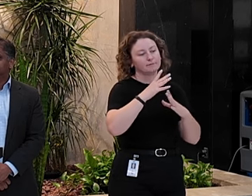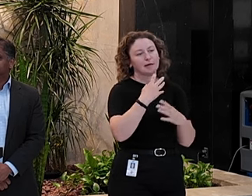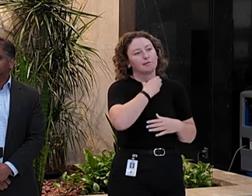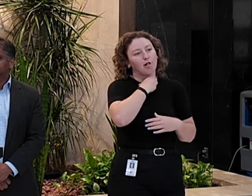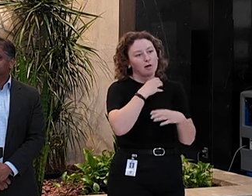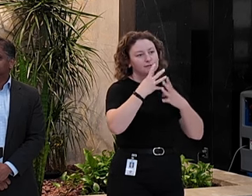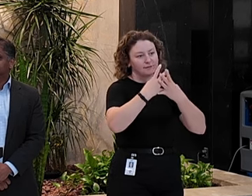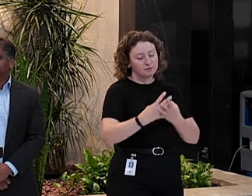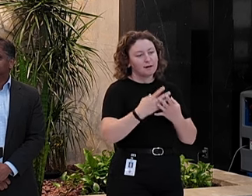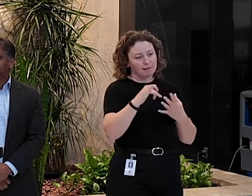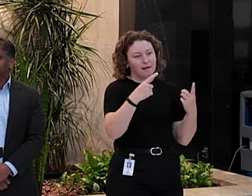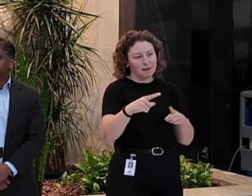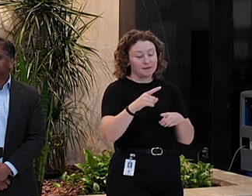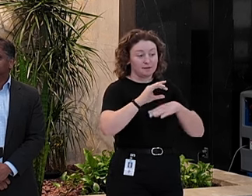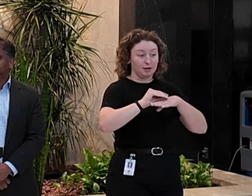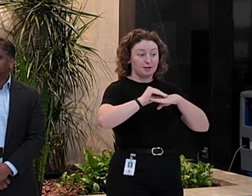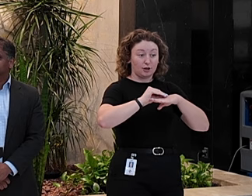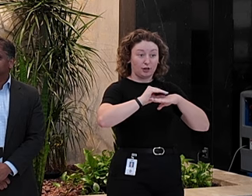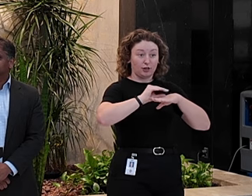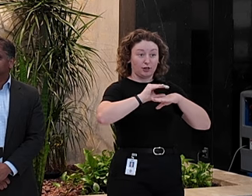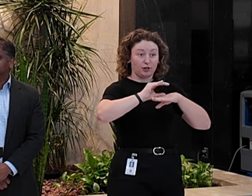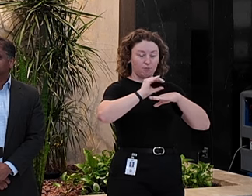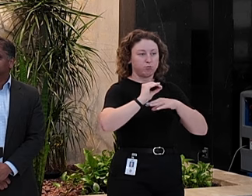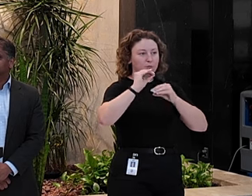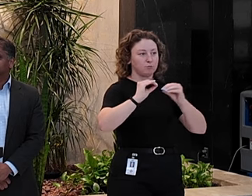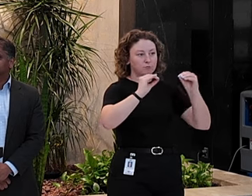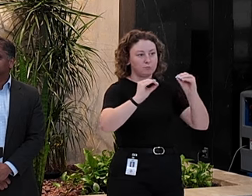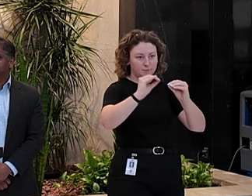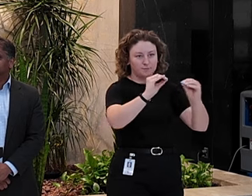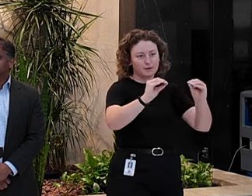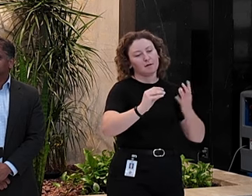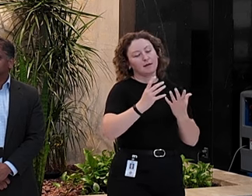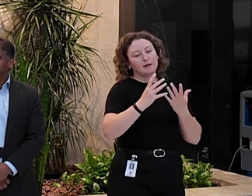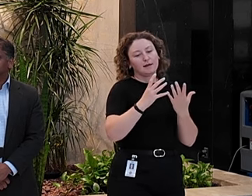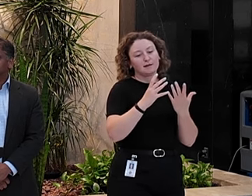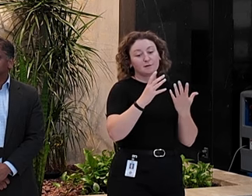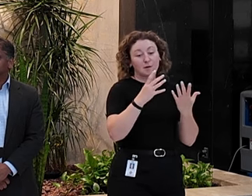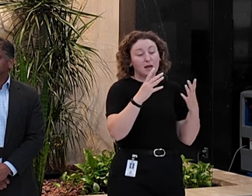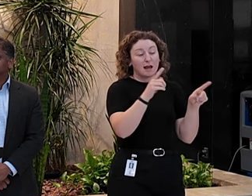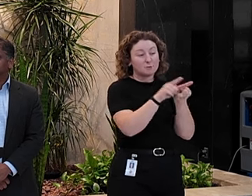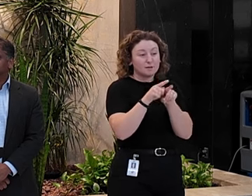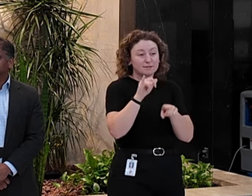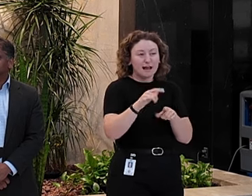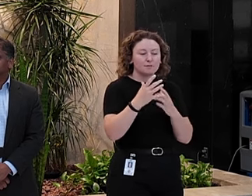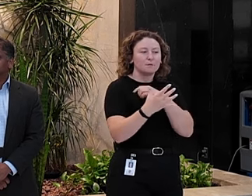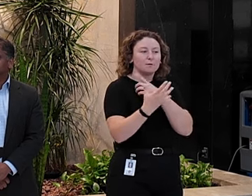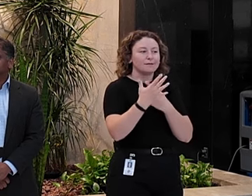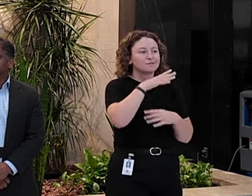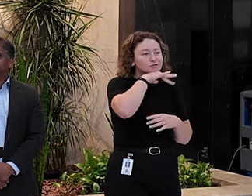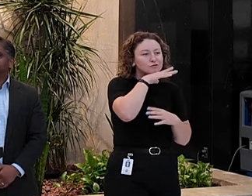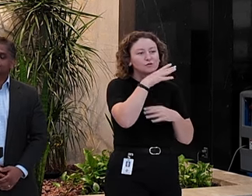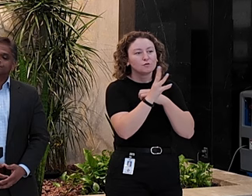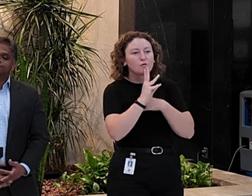time period. The alum was released, and then subsequently, due to that in conjunction with some poor water quality, raw water